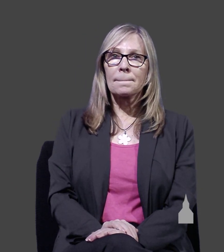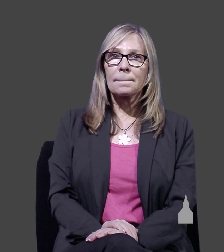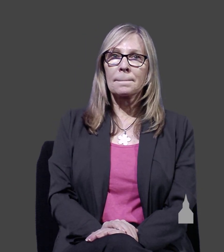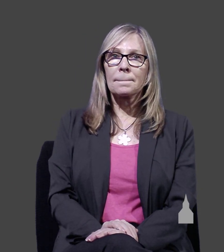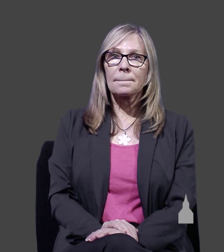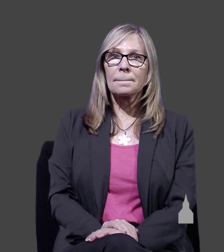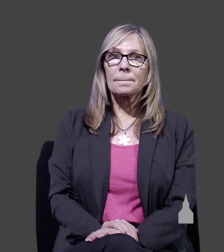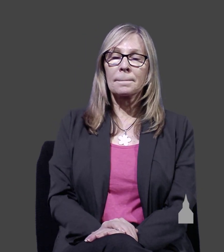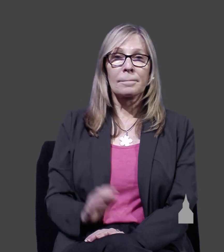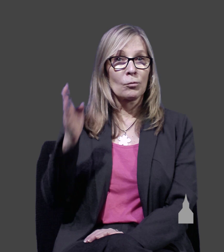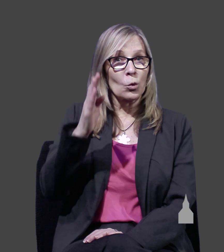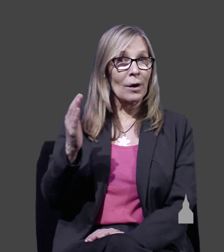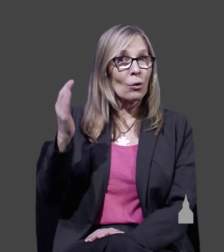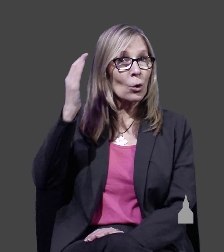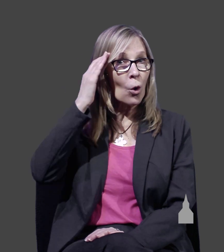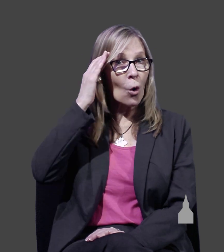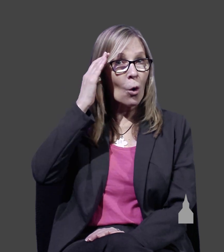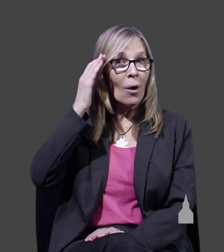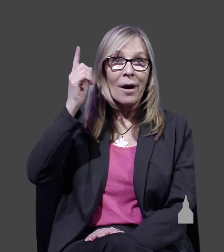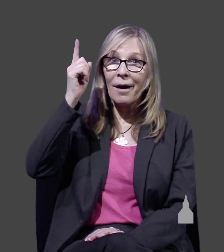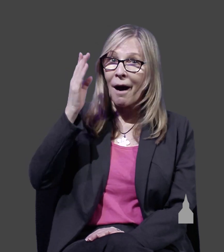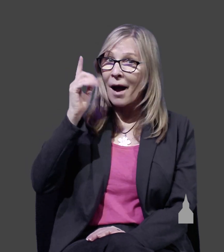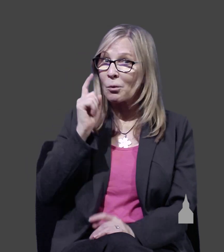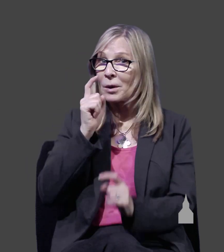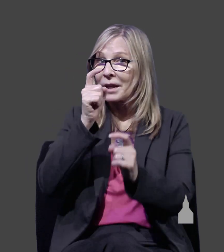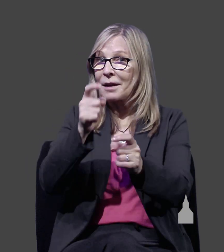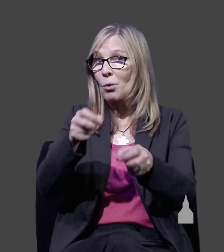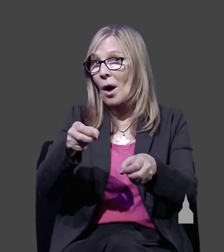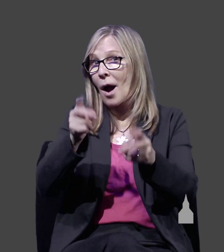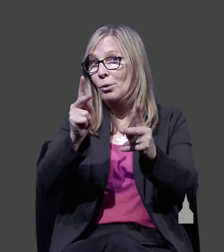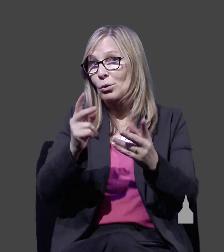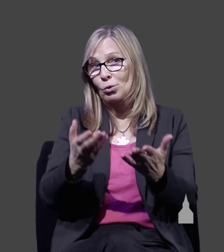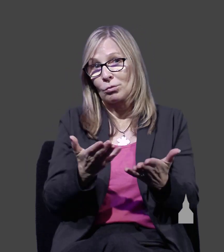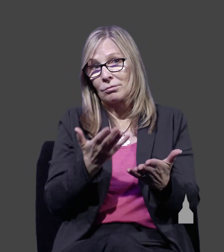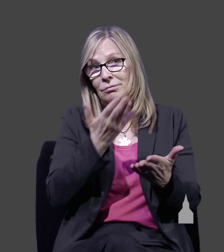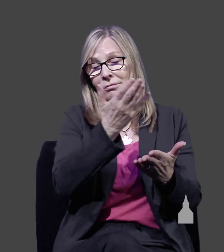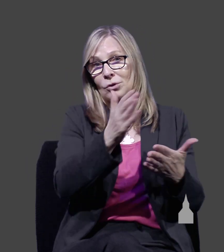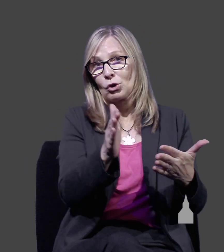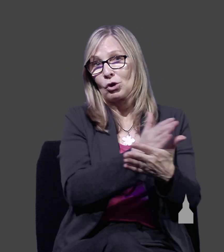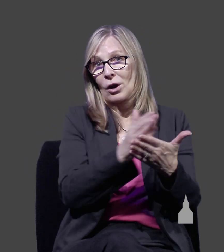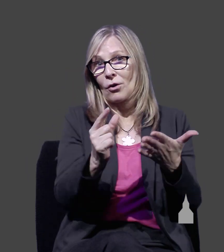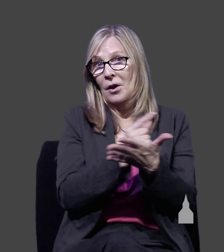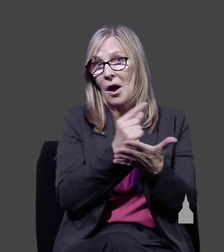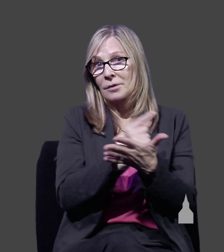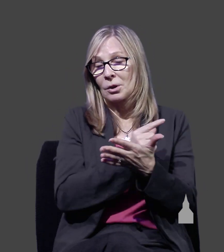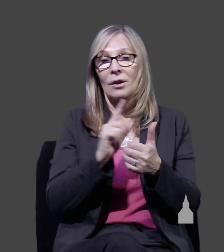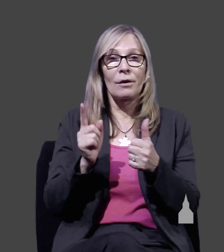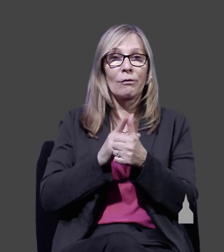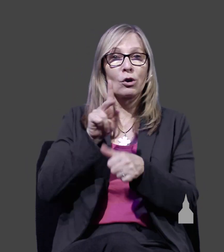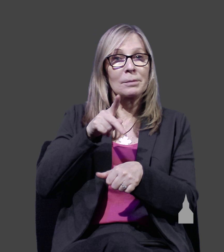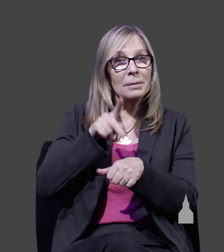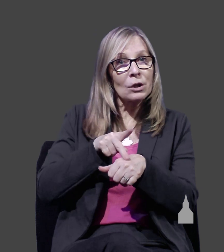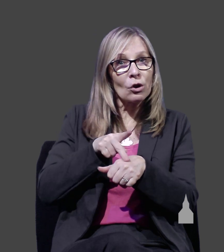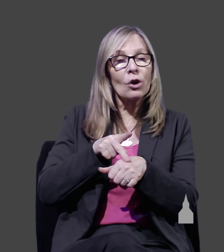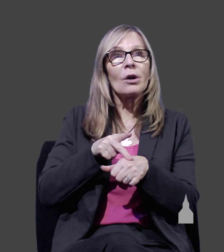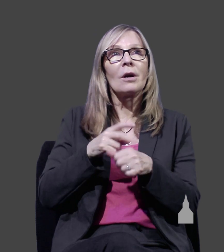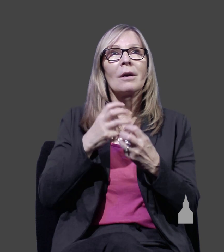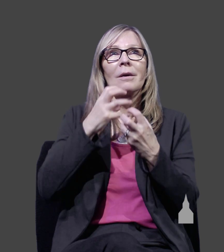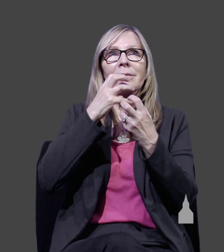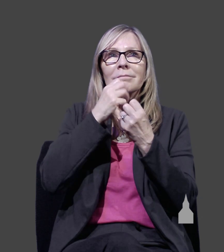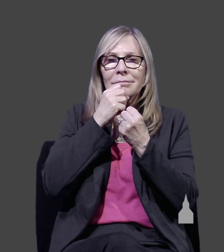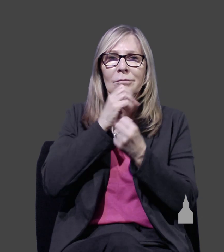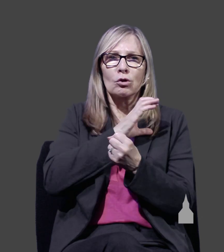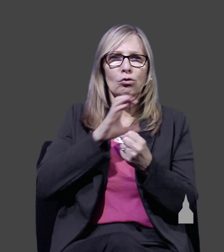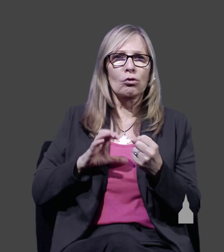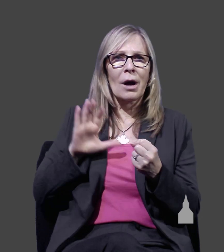And you never know when God might give you the opportunity to share the gospel. 1 Peter 3:15 says, but sanctify Christ as Lord